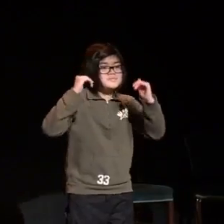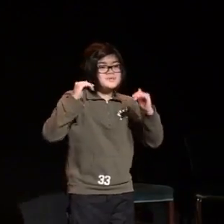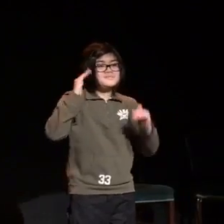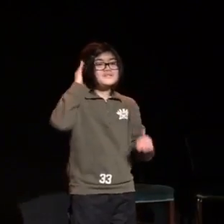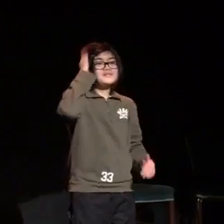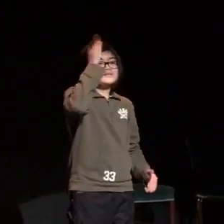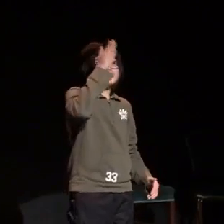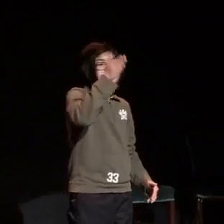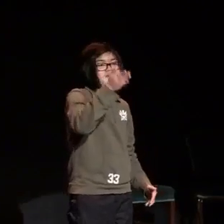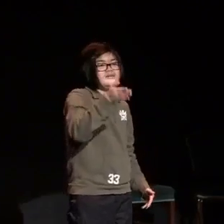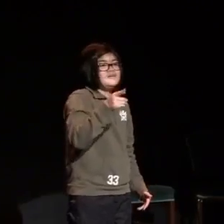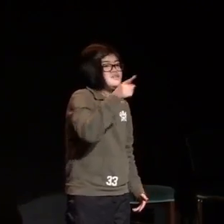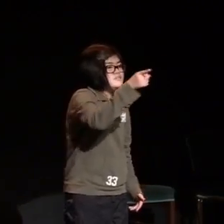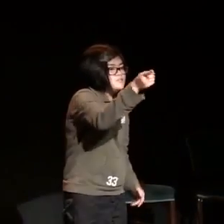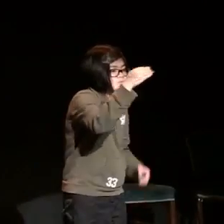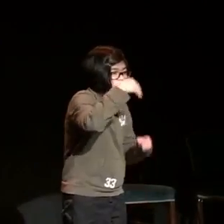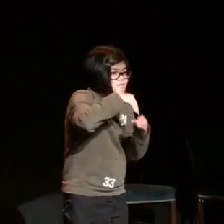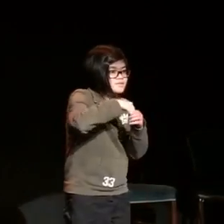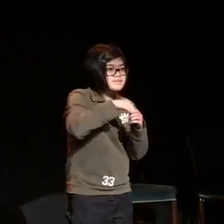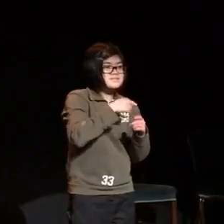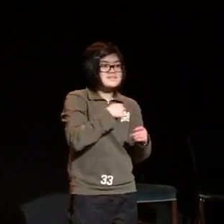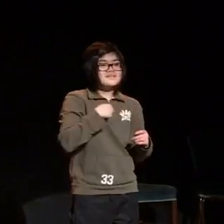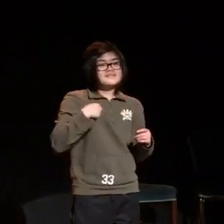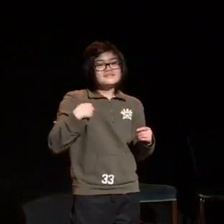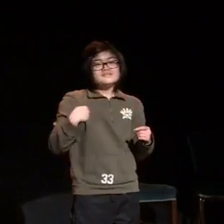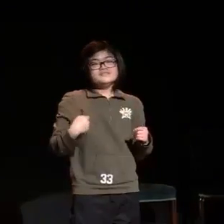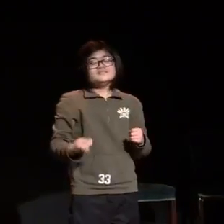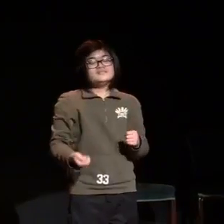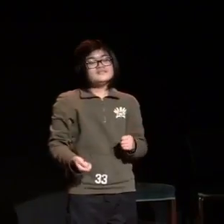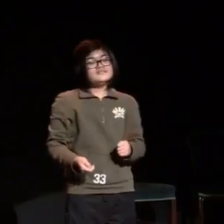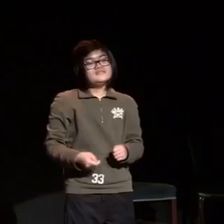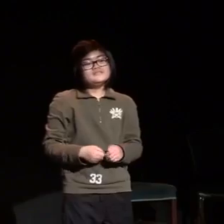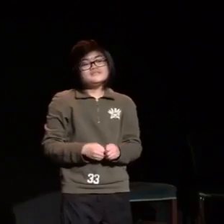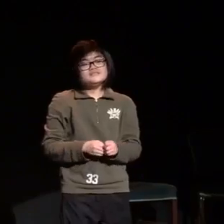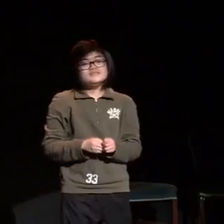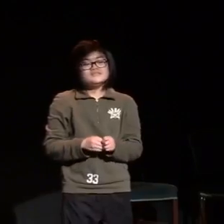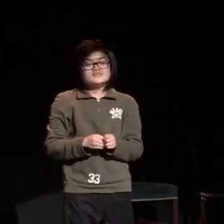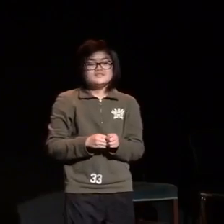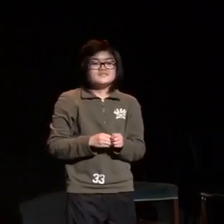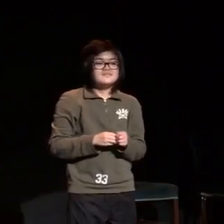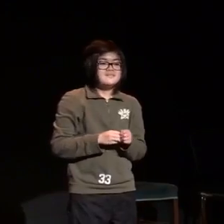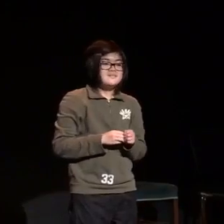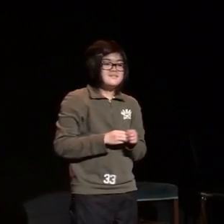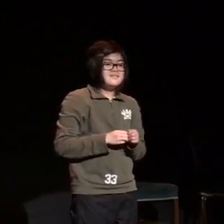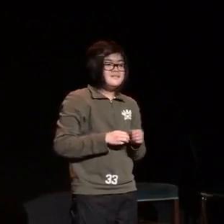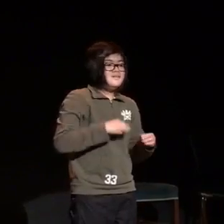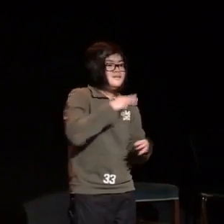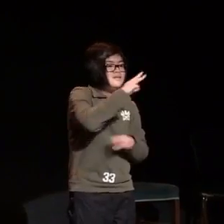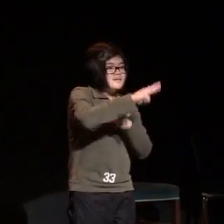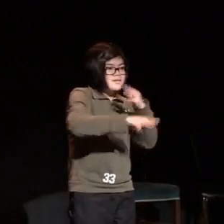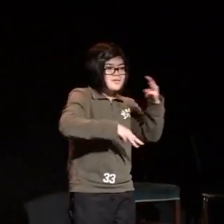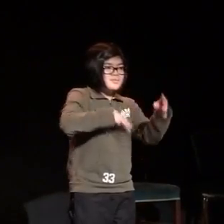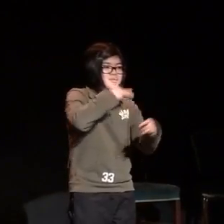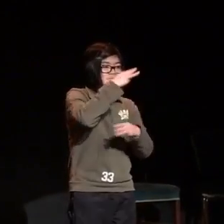Sonny's going join us, and the